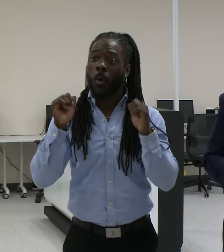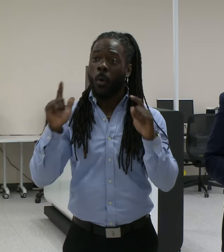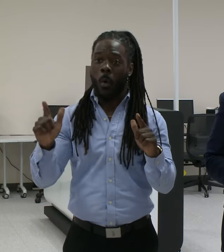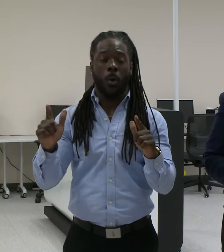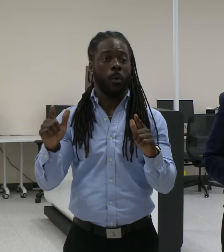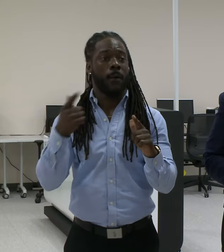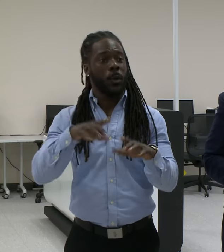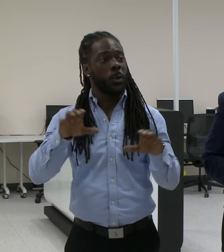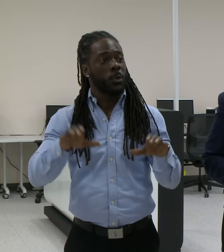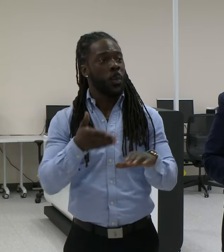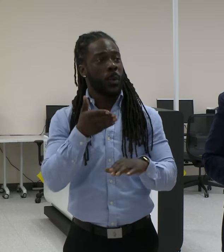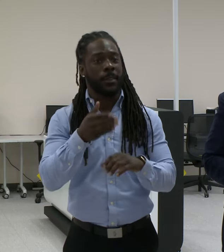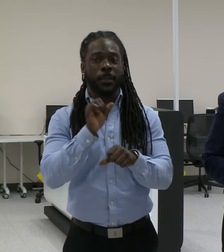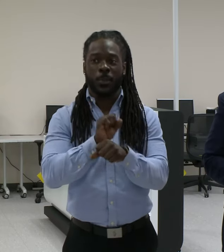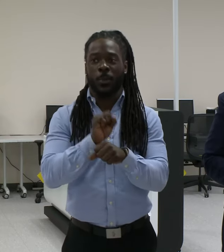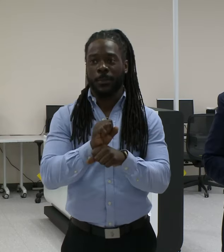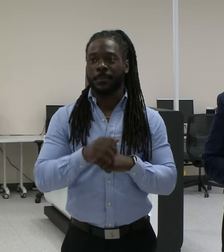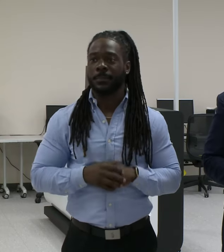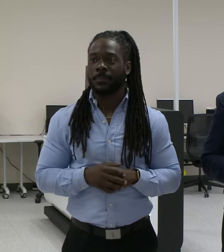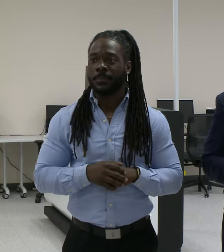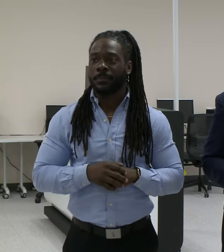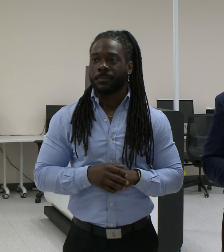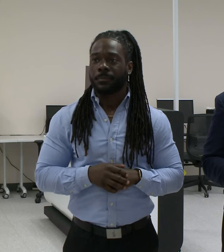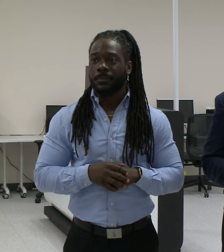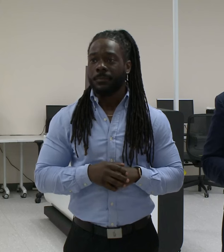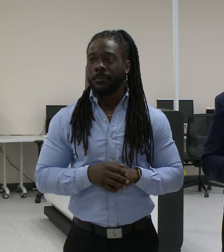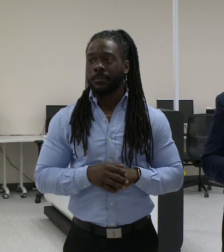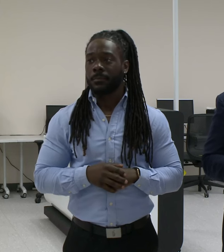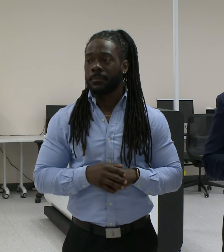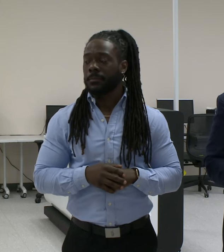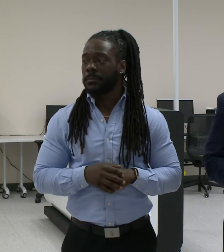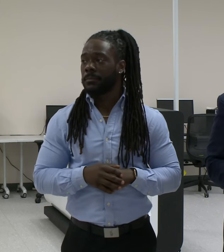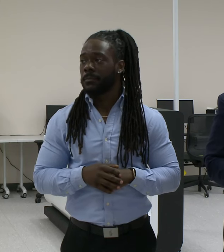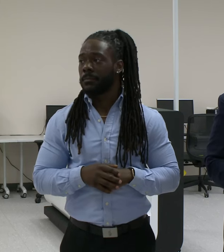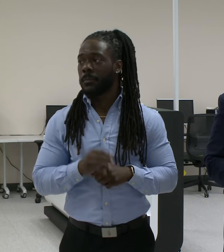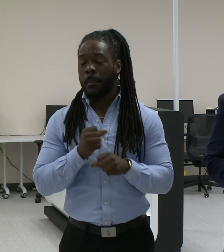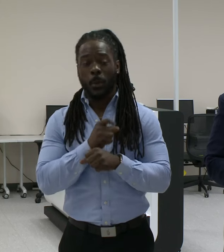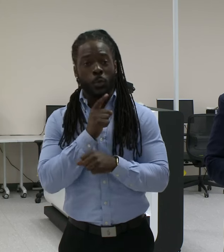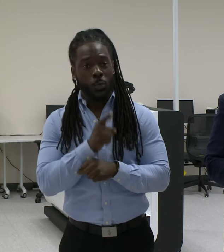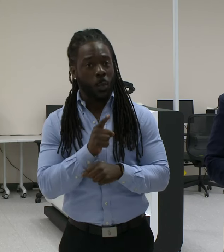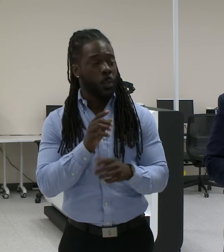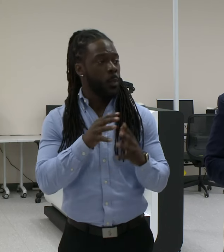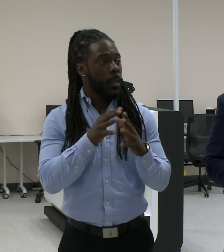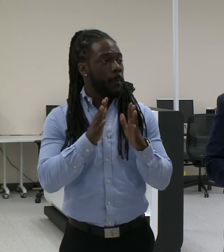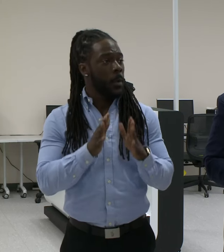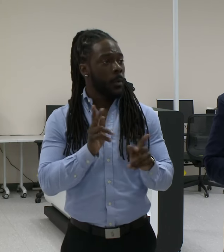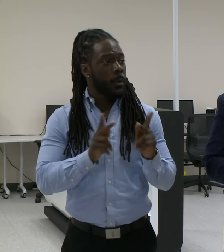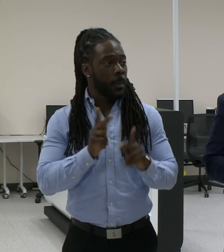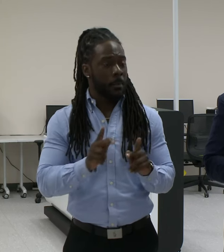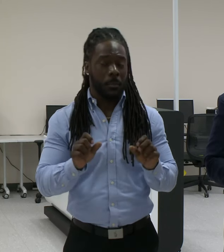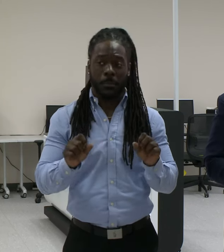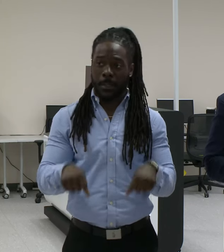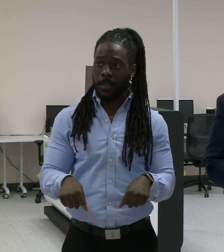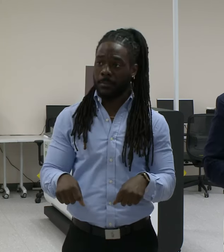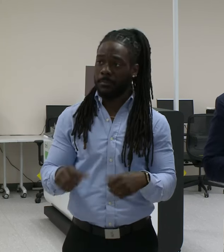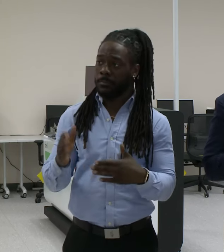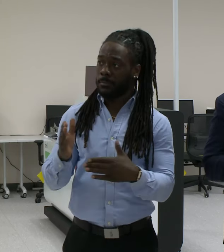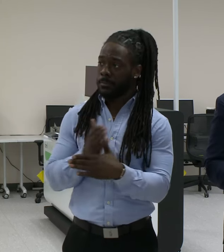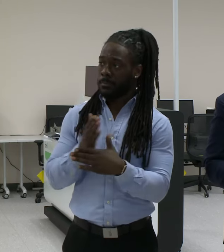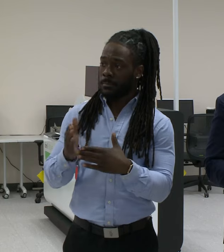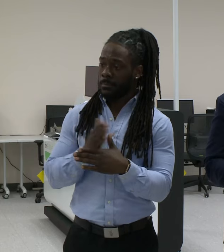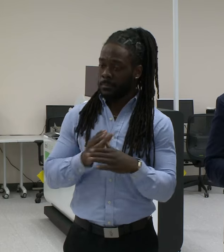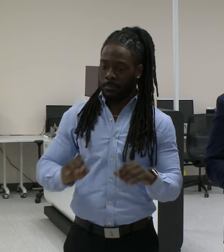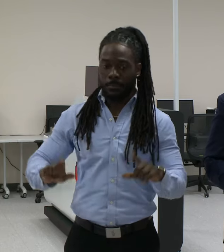for doing this work to make sure that the American people now can share in their